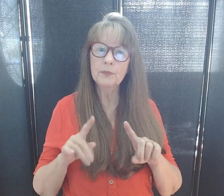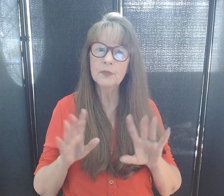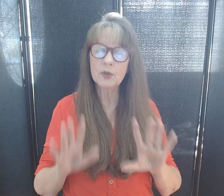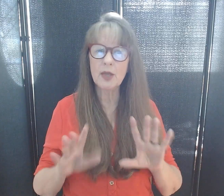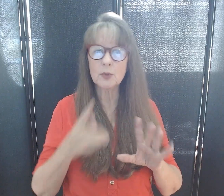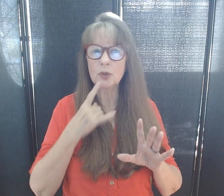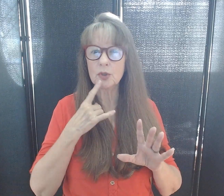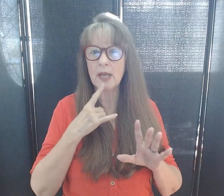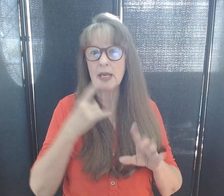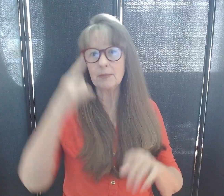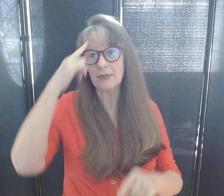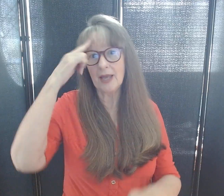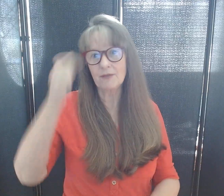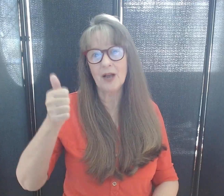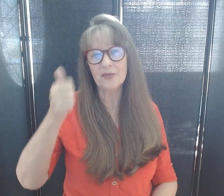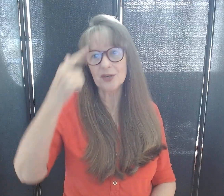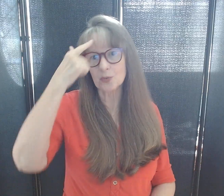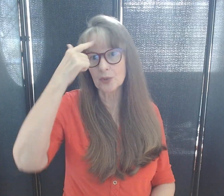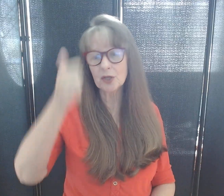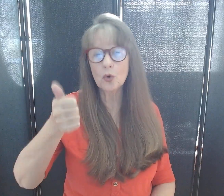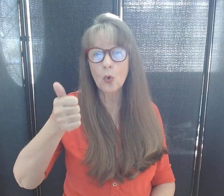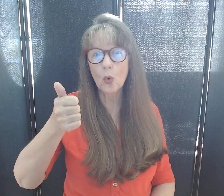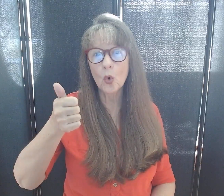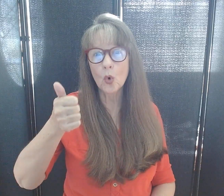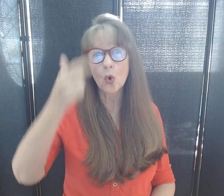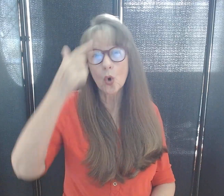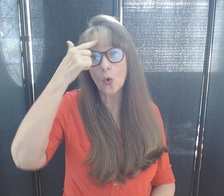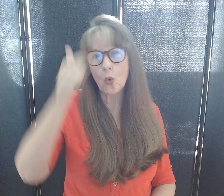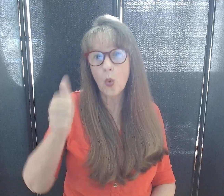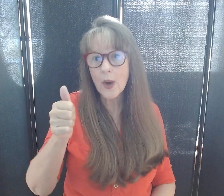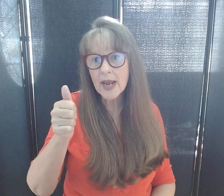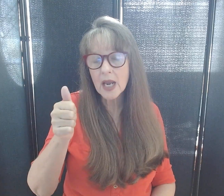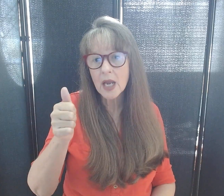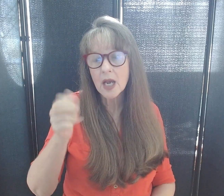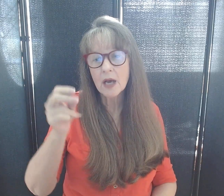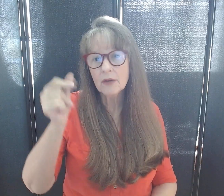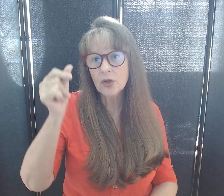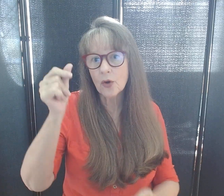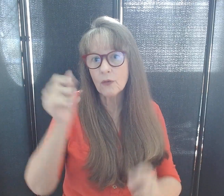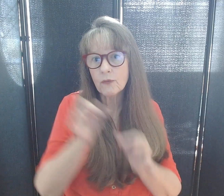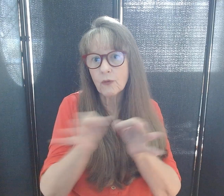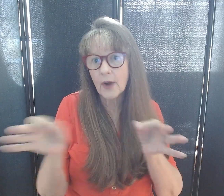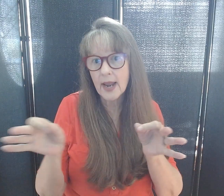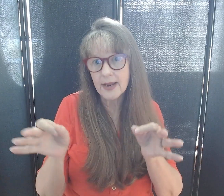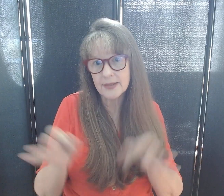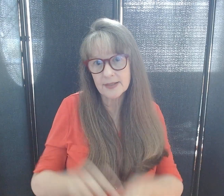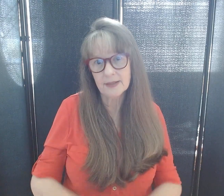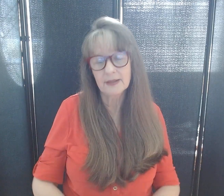So that's what they're saying, but they've got this really cool, quick, phrase.